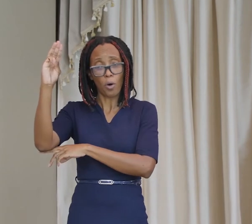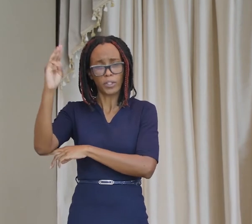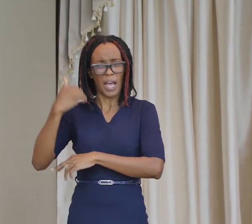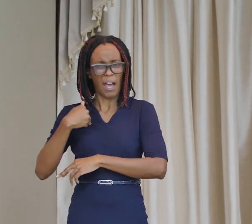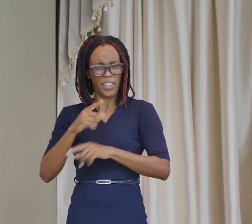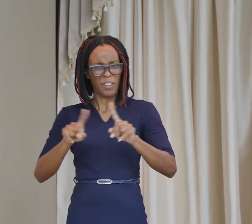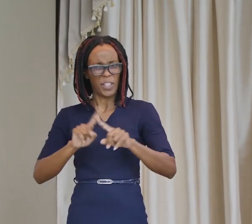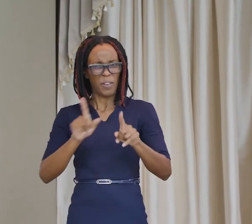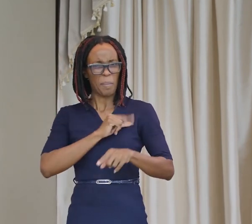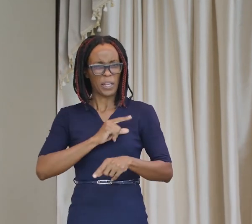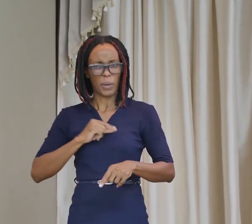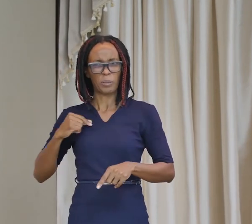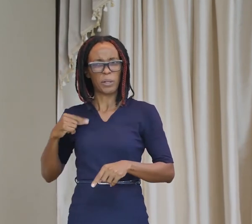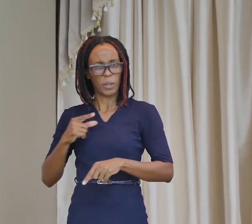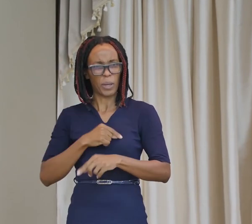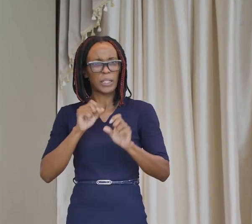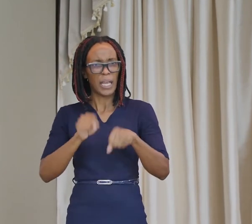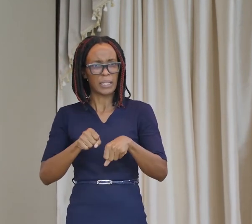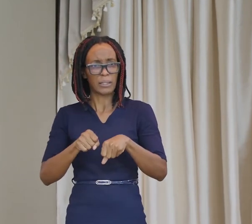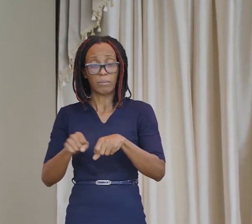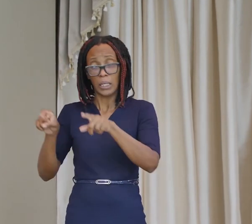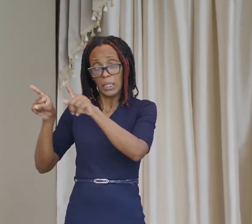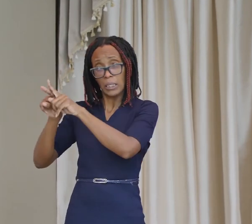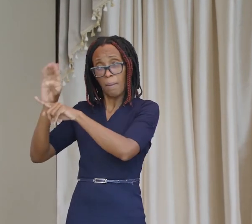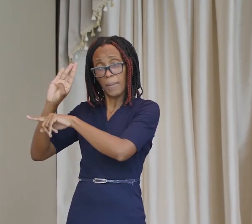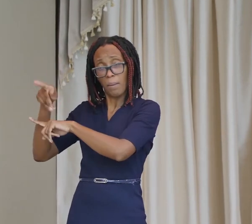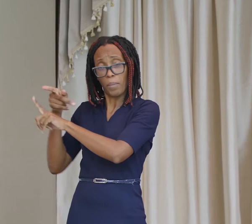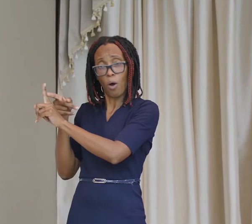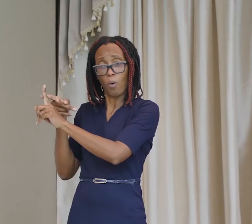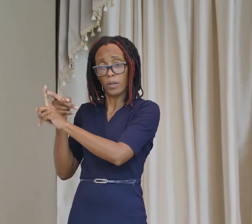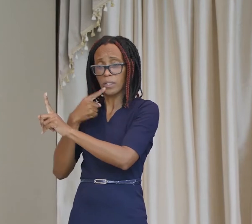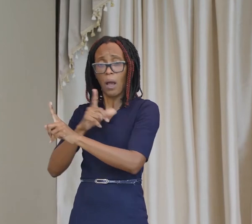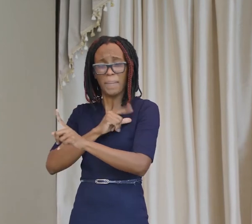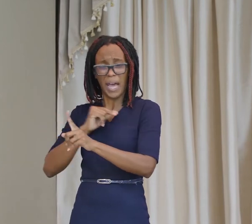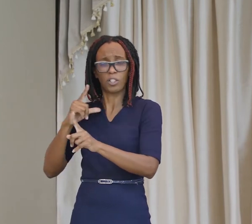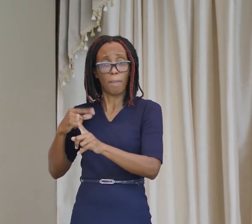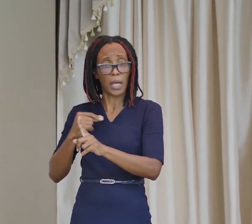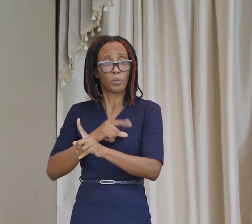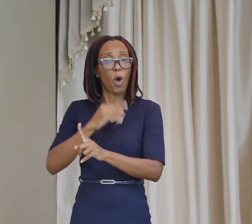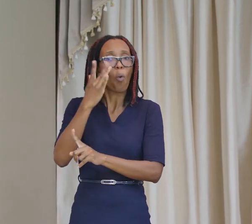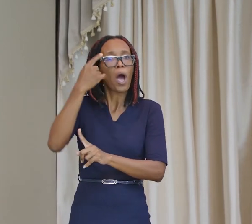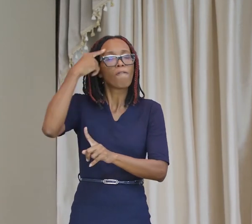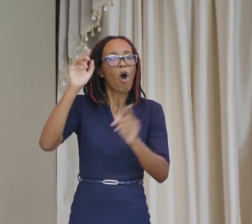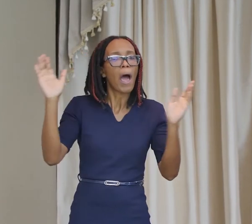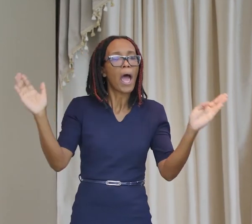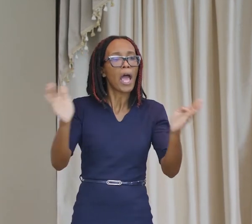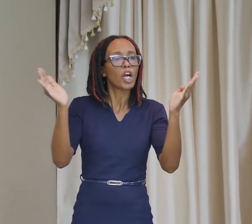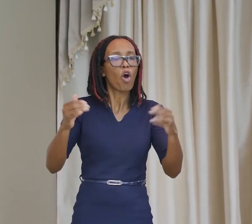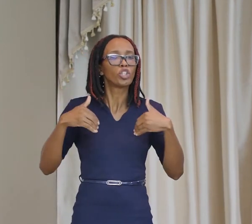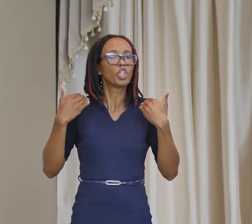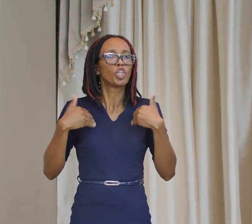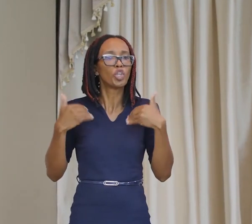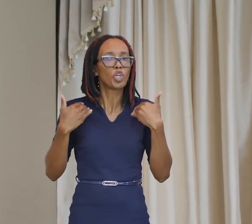on their uniform. As Lord Baden-Powell stated, badges are intended as an encouragement to a young